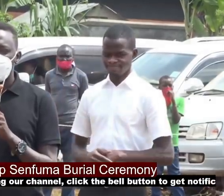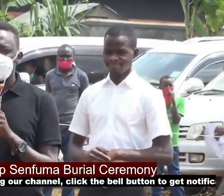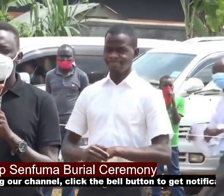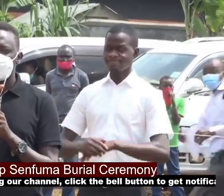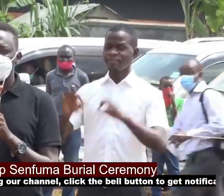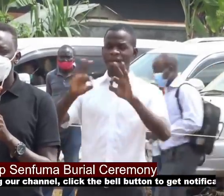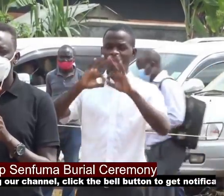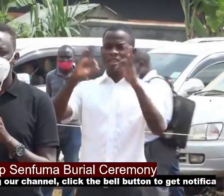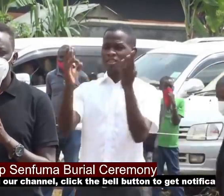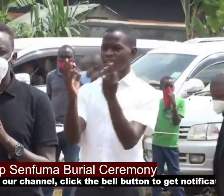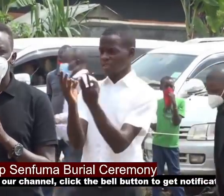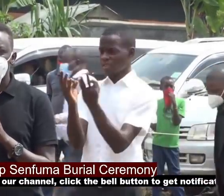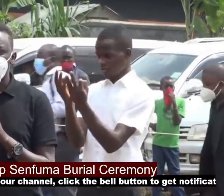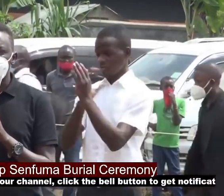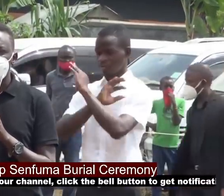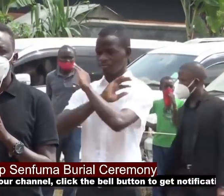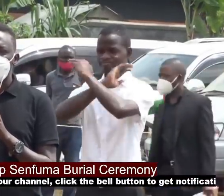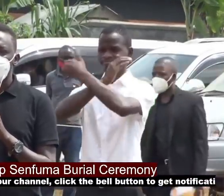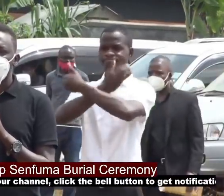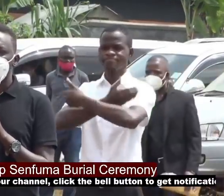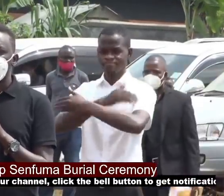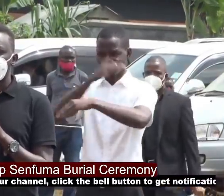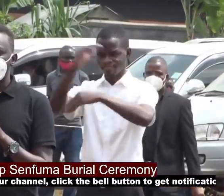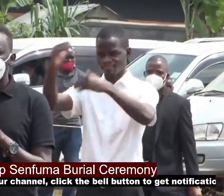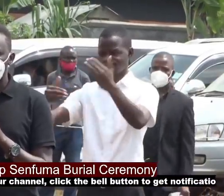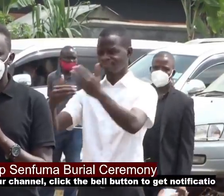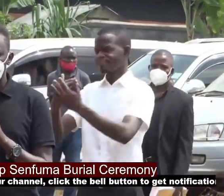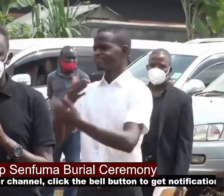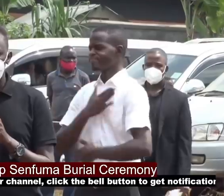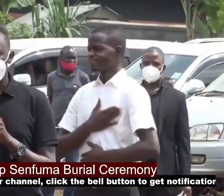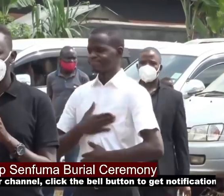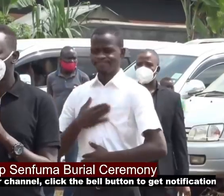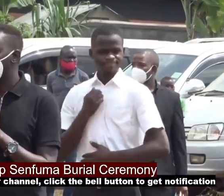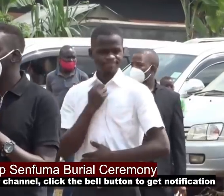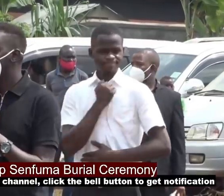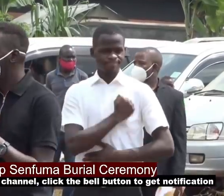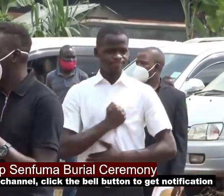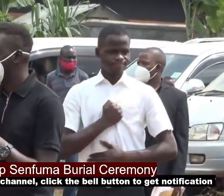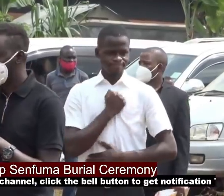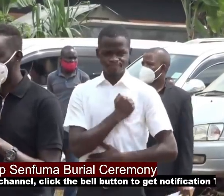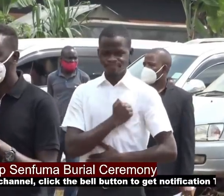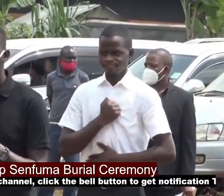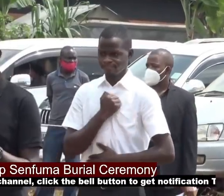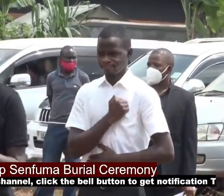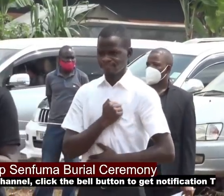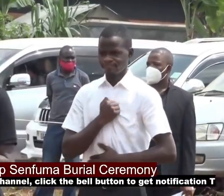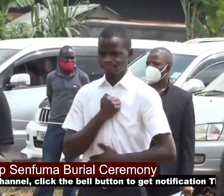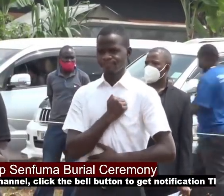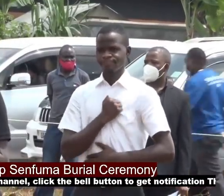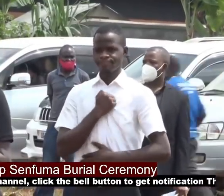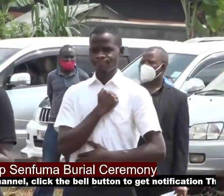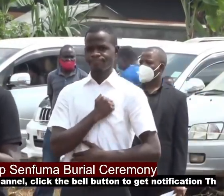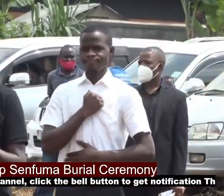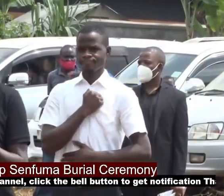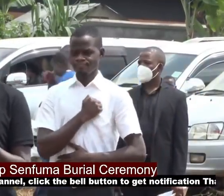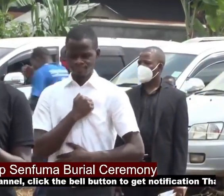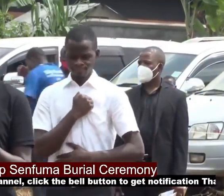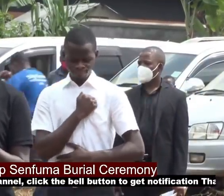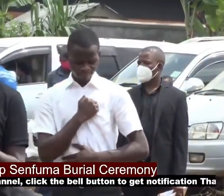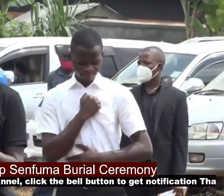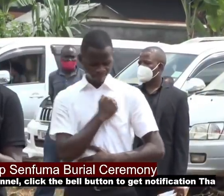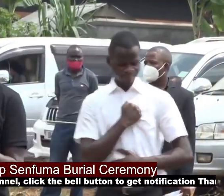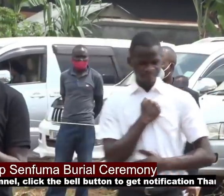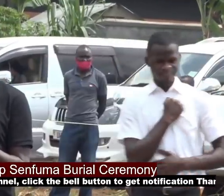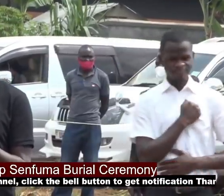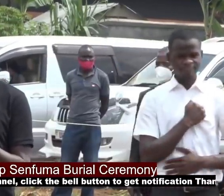family ya UCC yona, banange chitalo nyo, chitalo dala. All the mentioned pastors